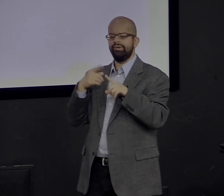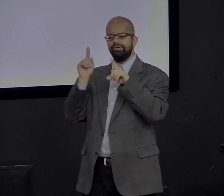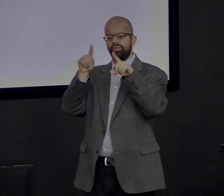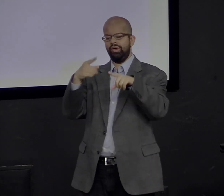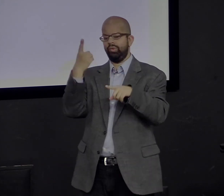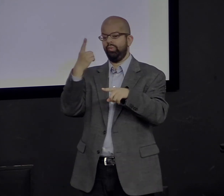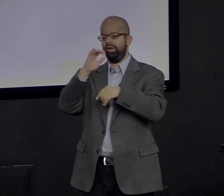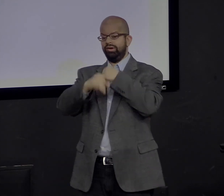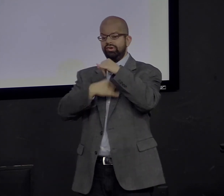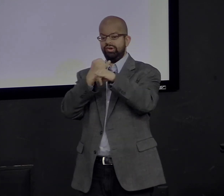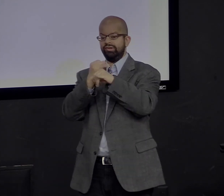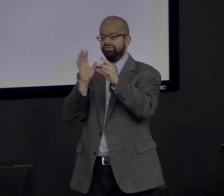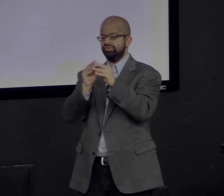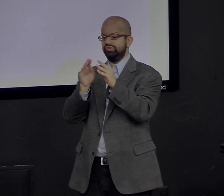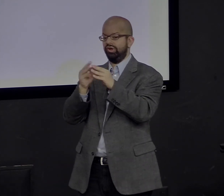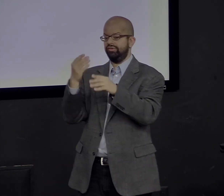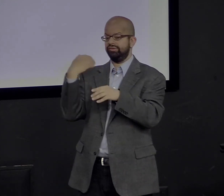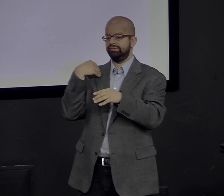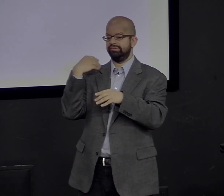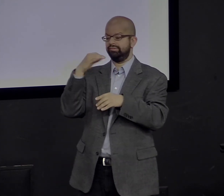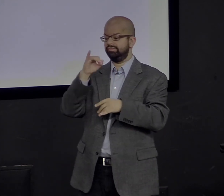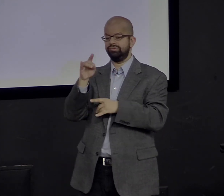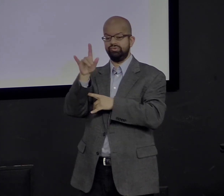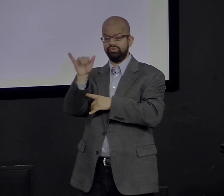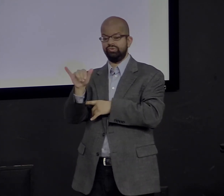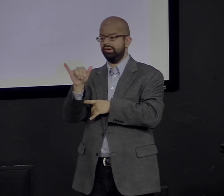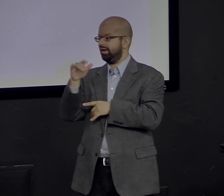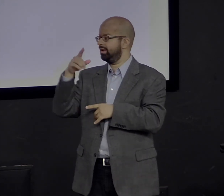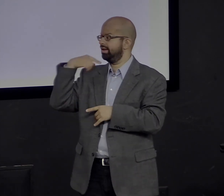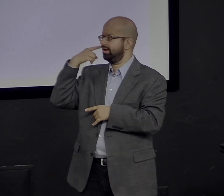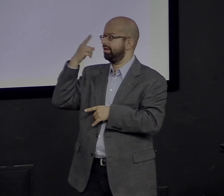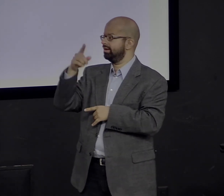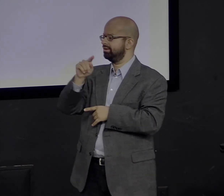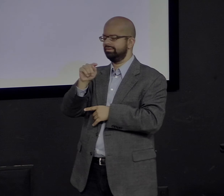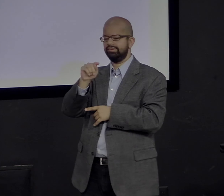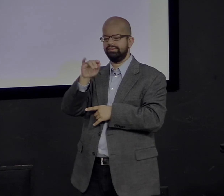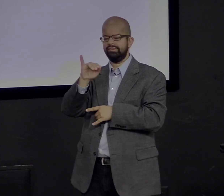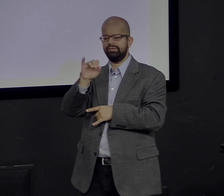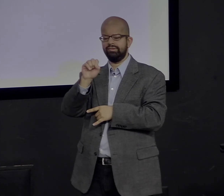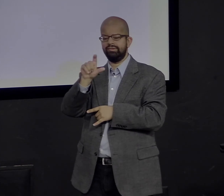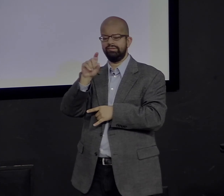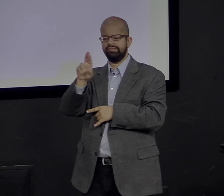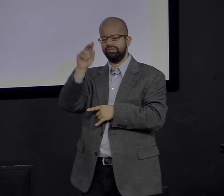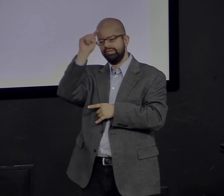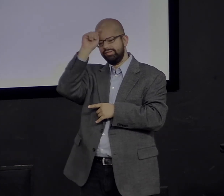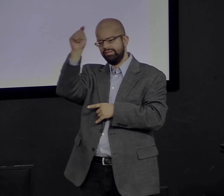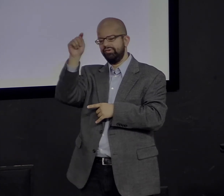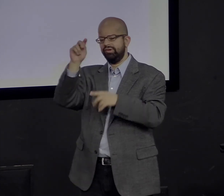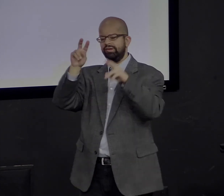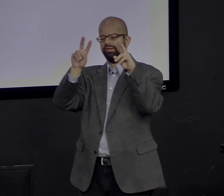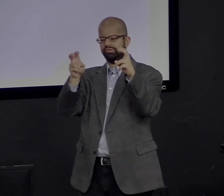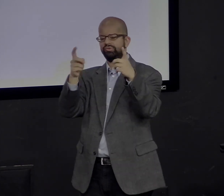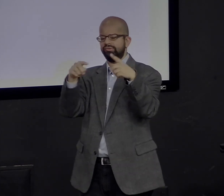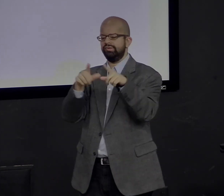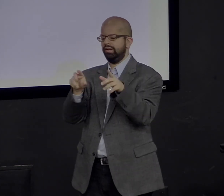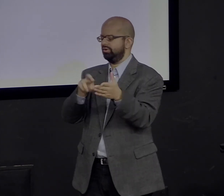don't share a common language. I went to an international conference in July, in London. It's called the